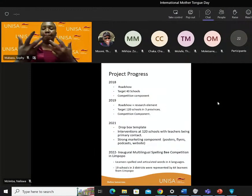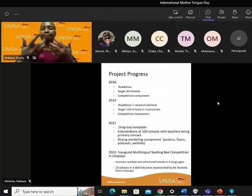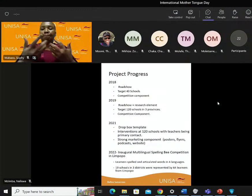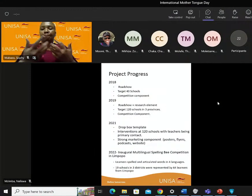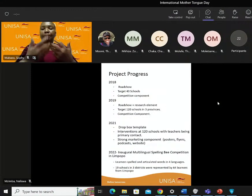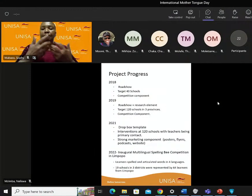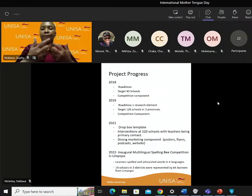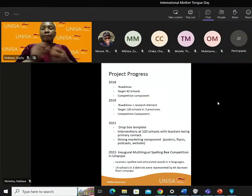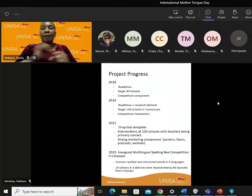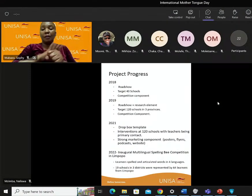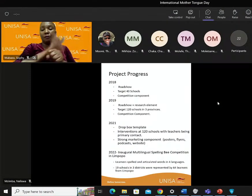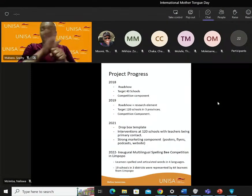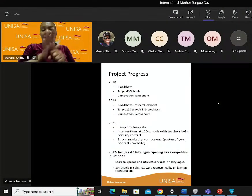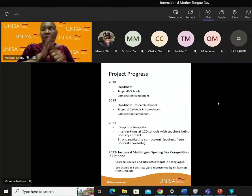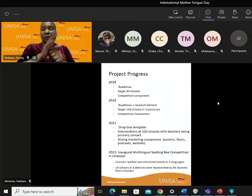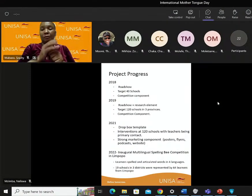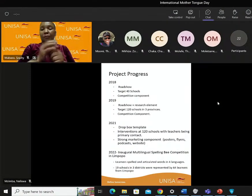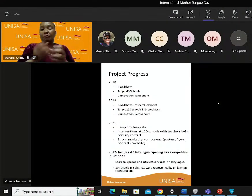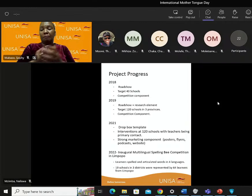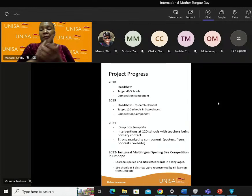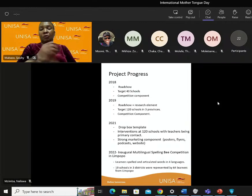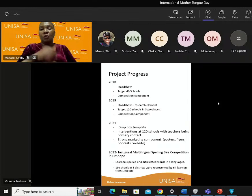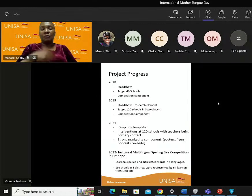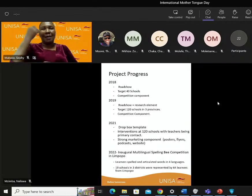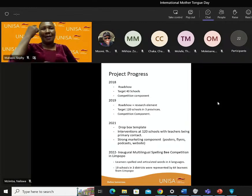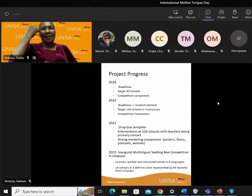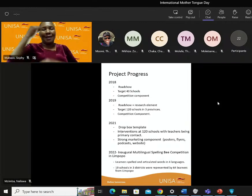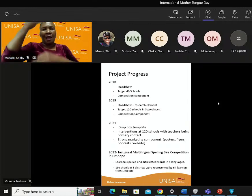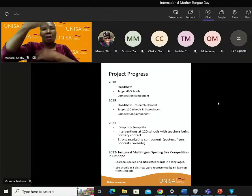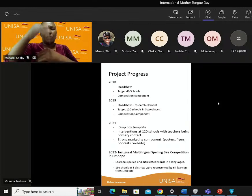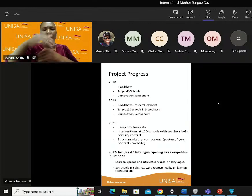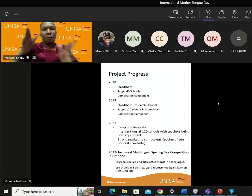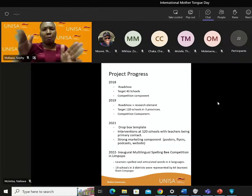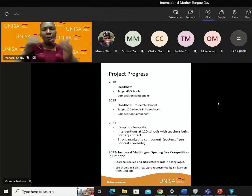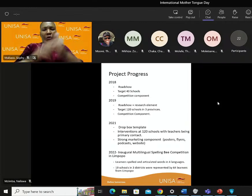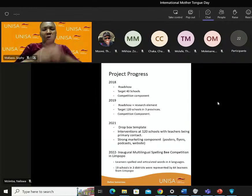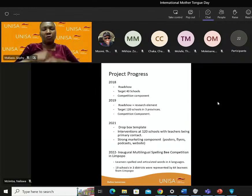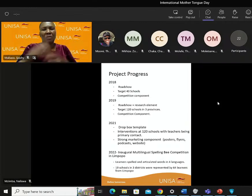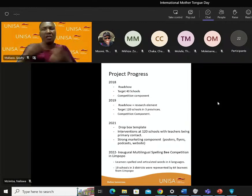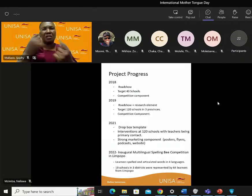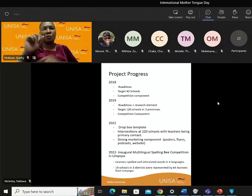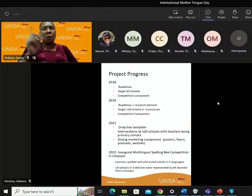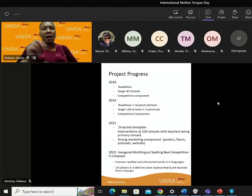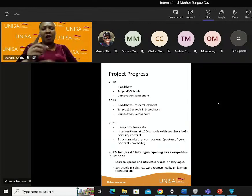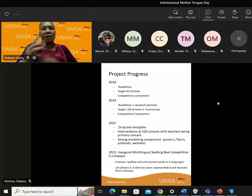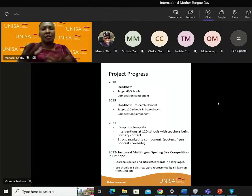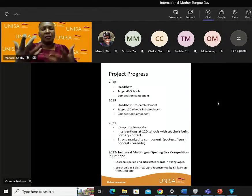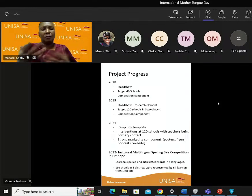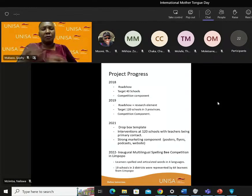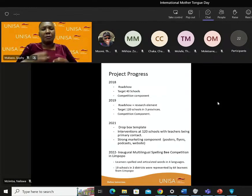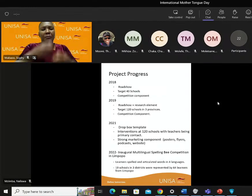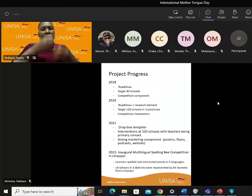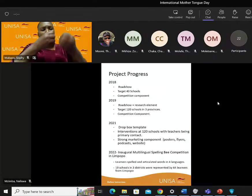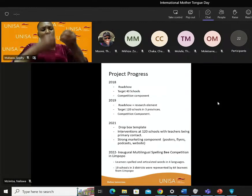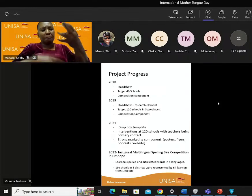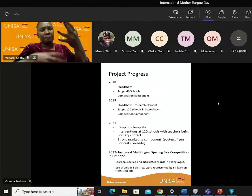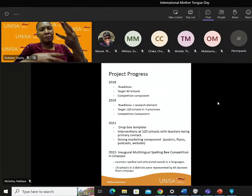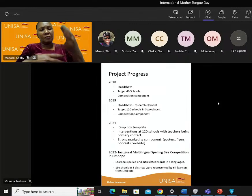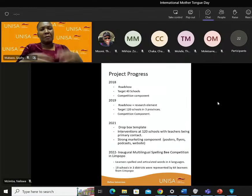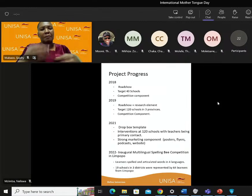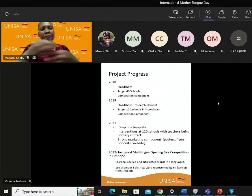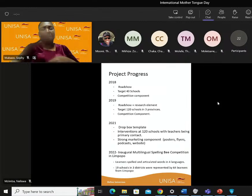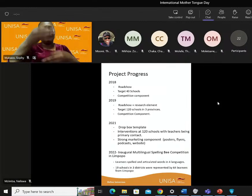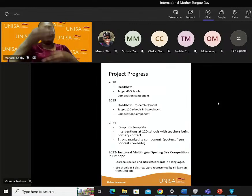COVID, we had to think out of the box. So what we then did was we had a Dropbox template where we went to